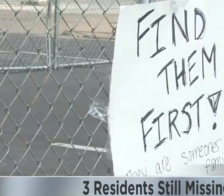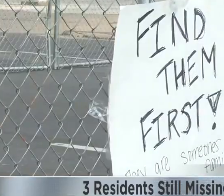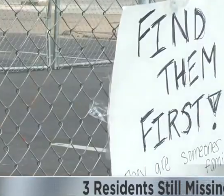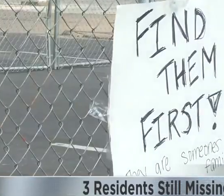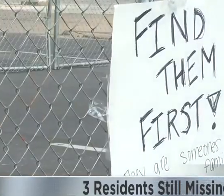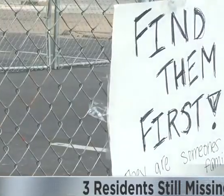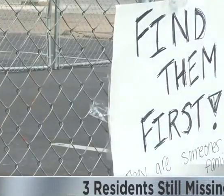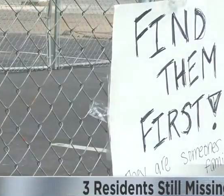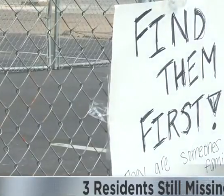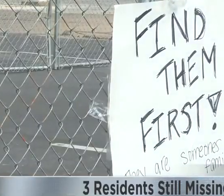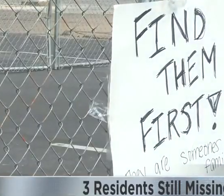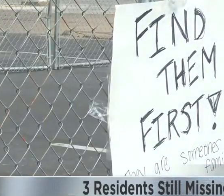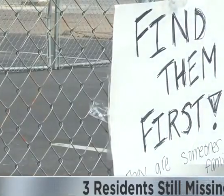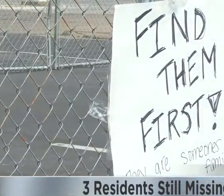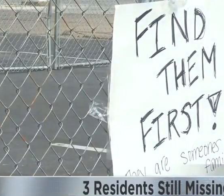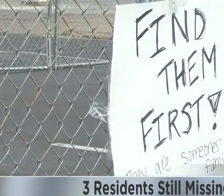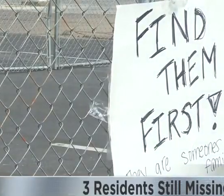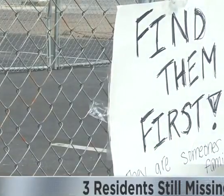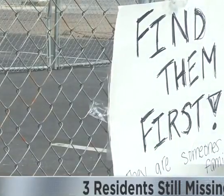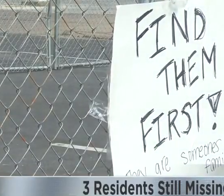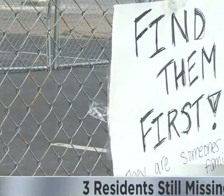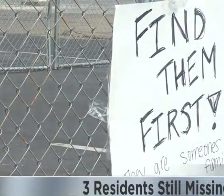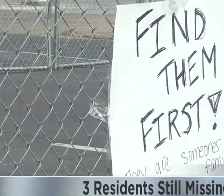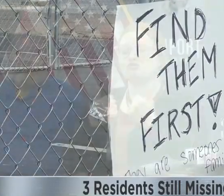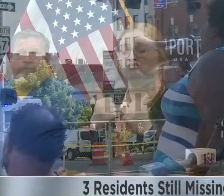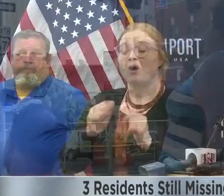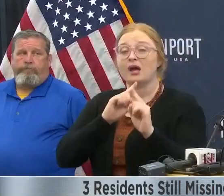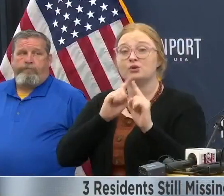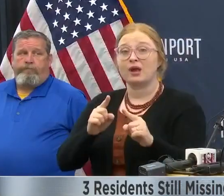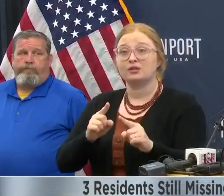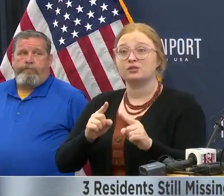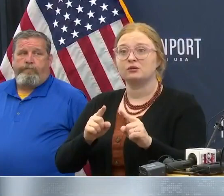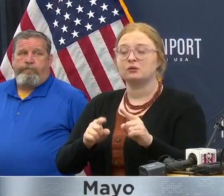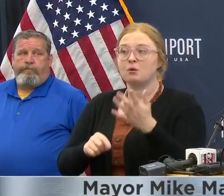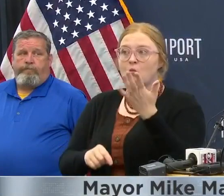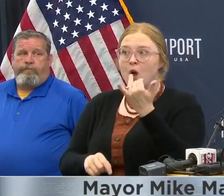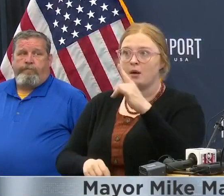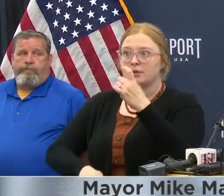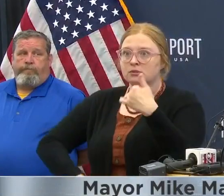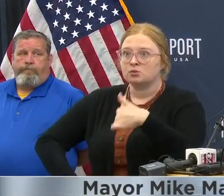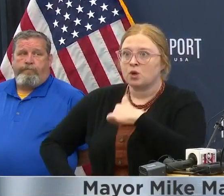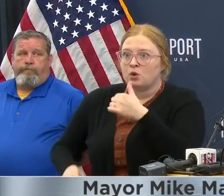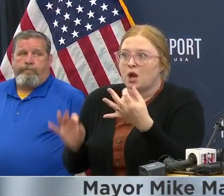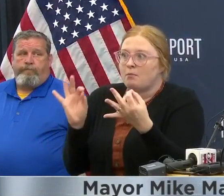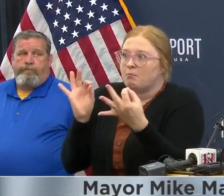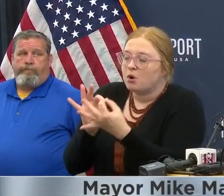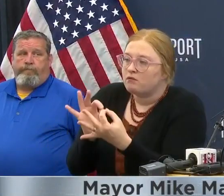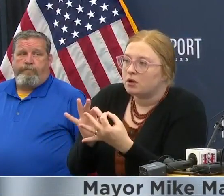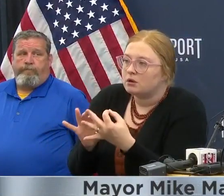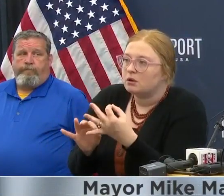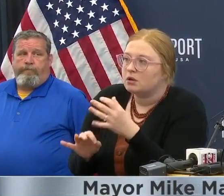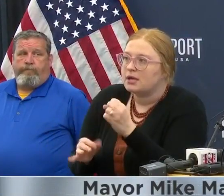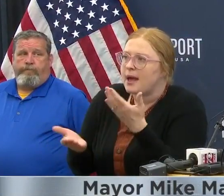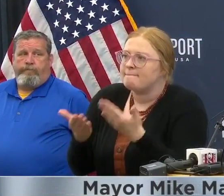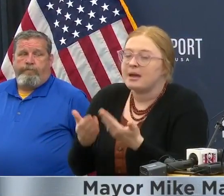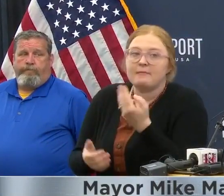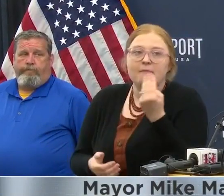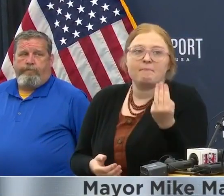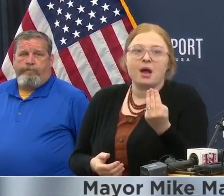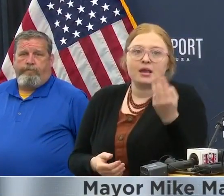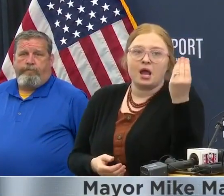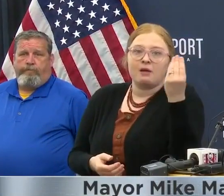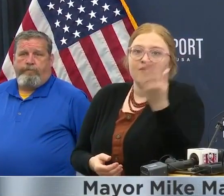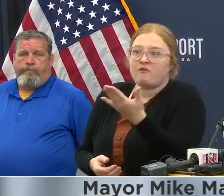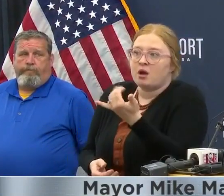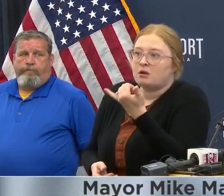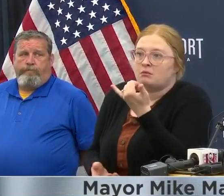but vowed to answer the public's questions when he could. We are not perfect. And yes, maybe we gave you an answer a couple days ago based on the